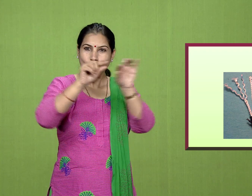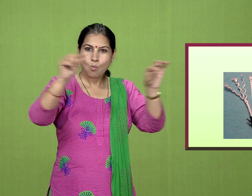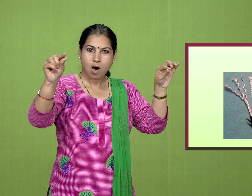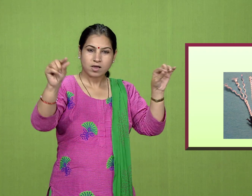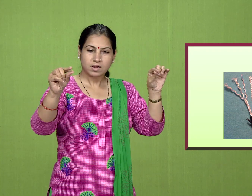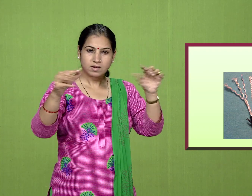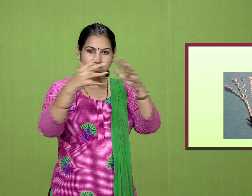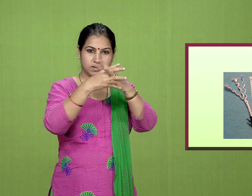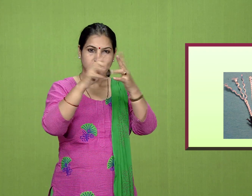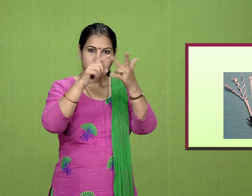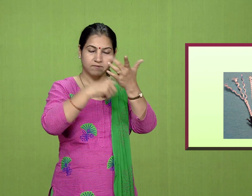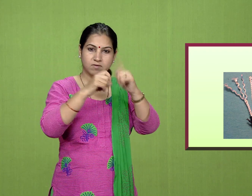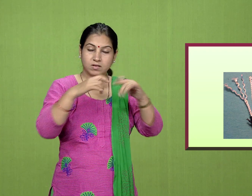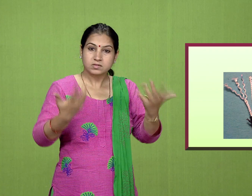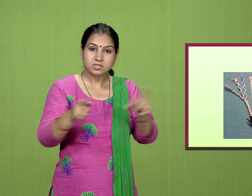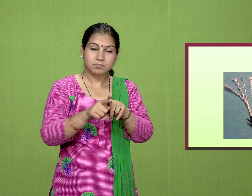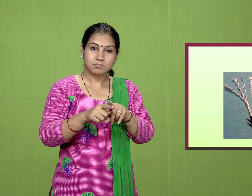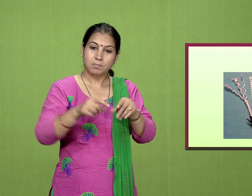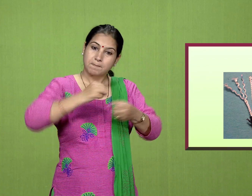They are generally used for making ropes.